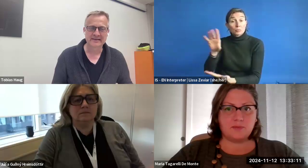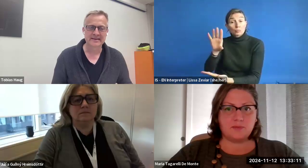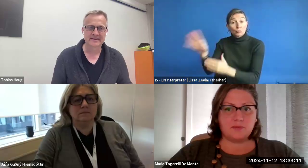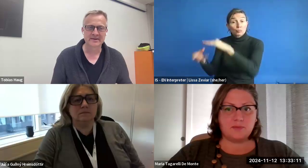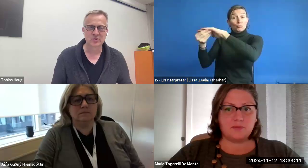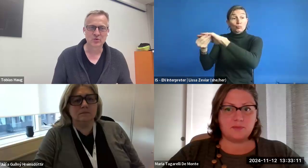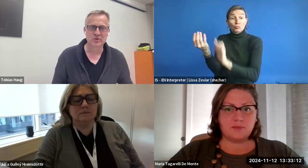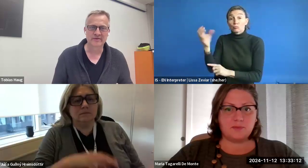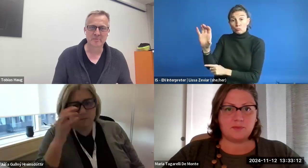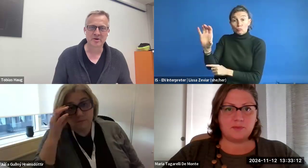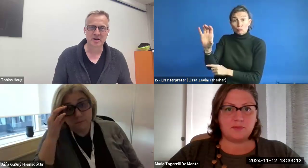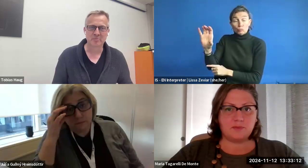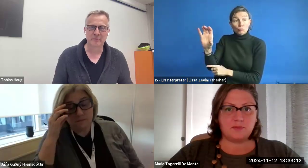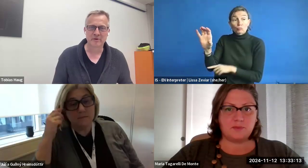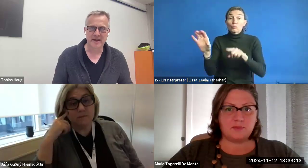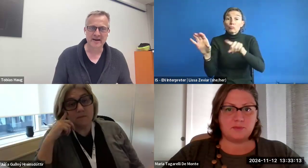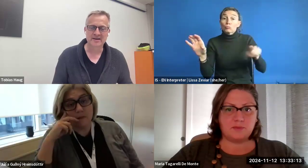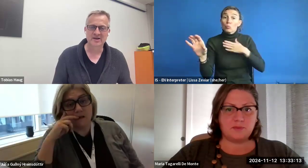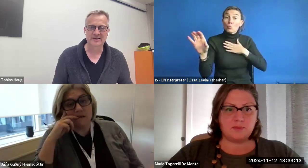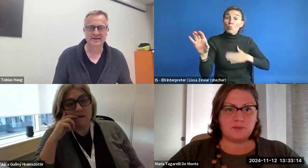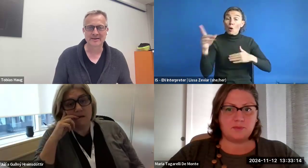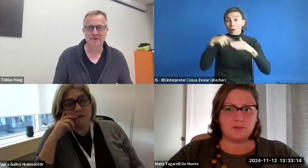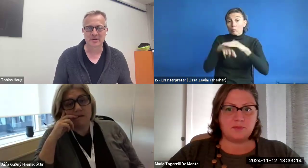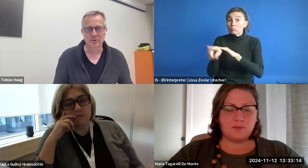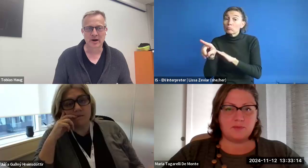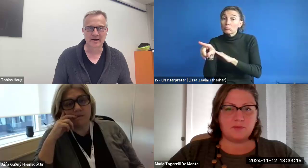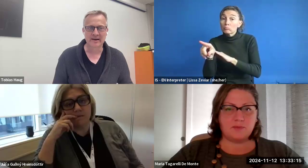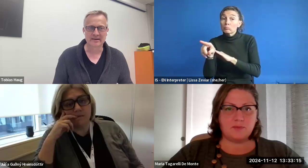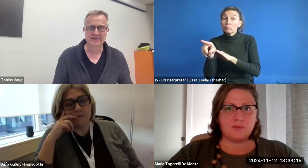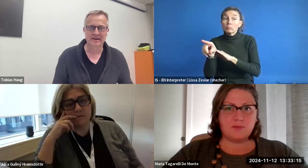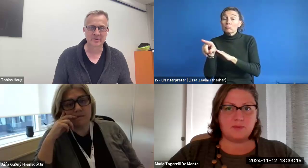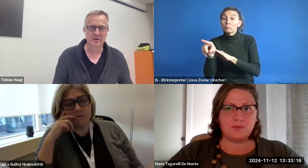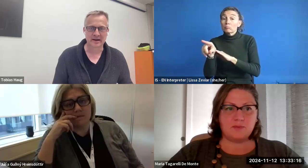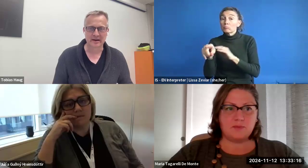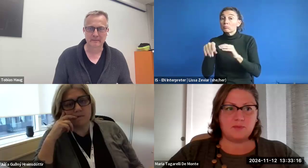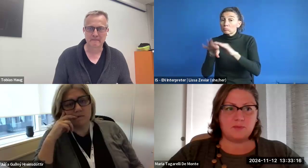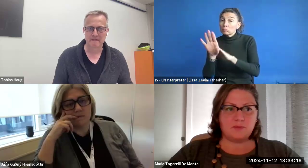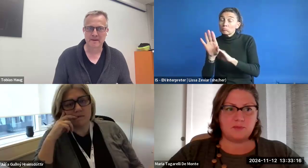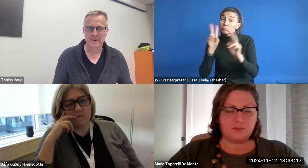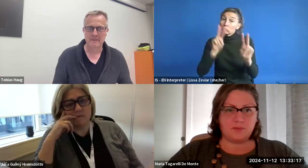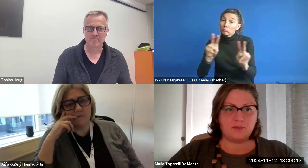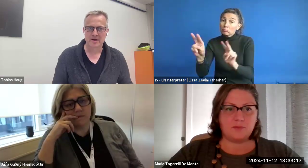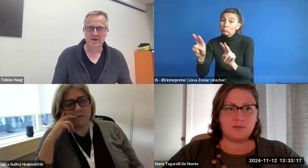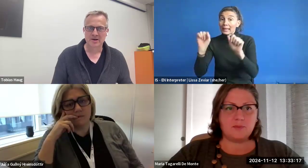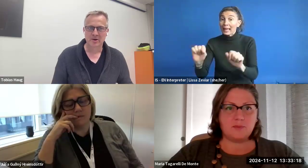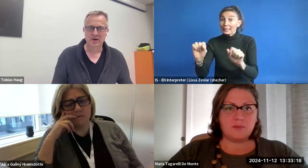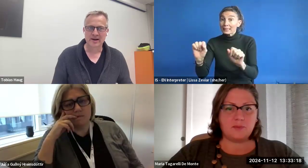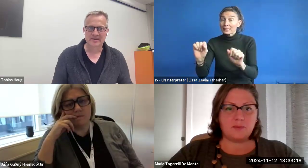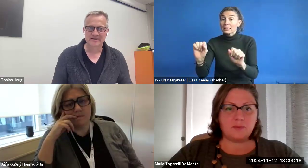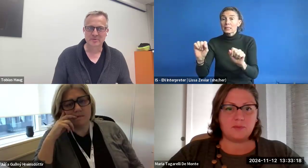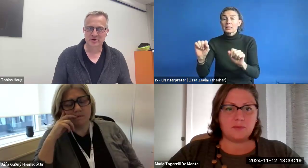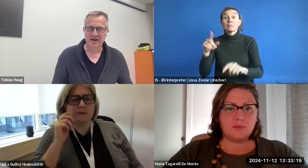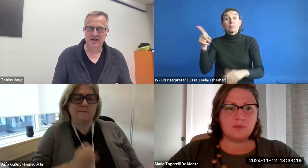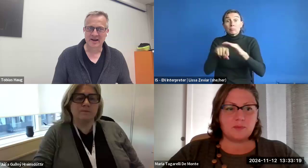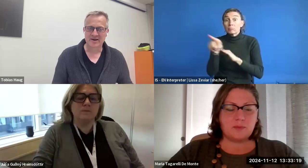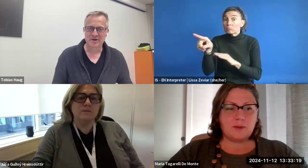to have access to the webinar before that, just let me know. I can send you a link. All